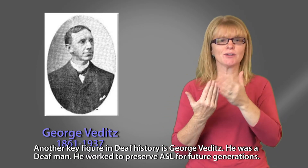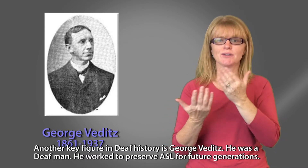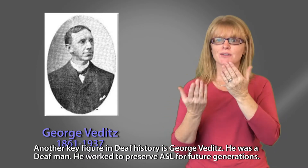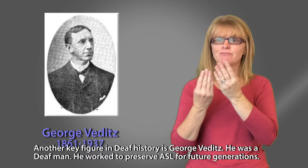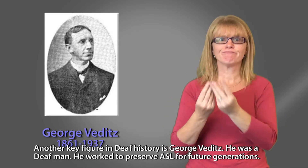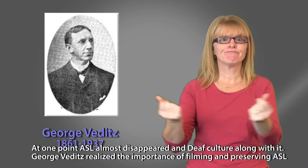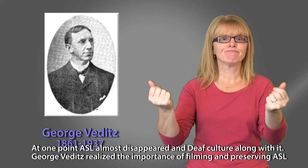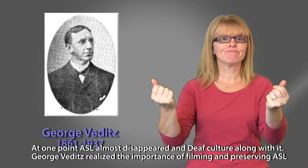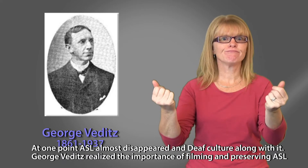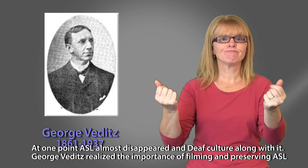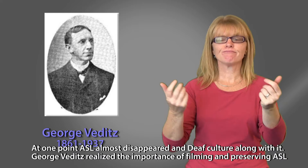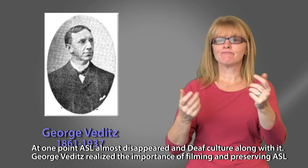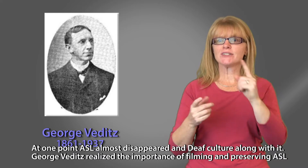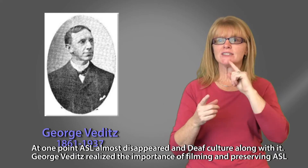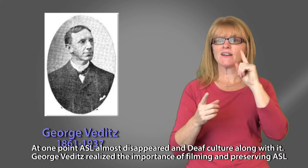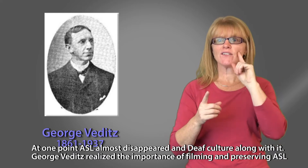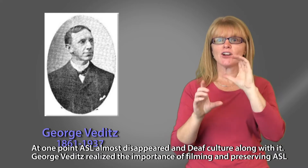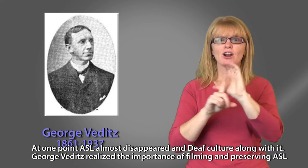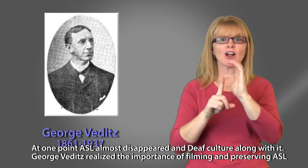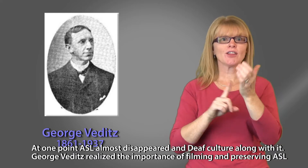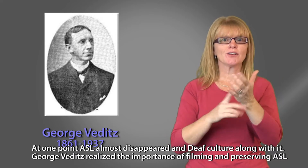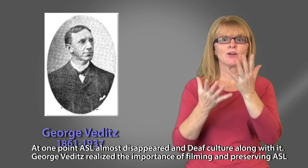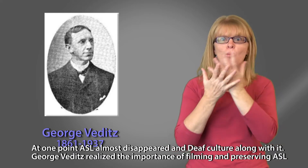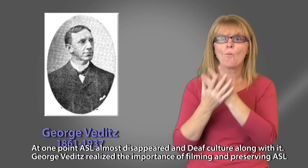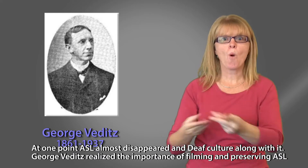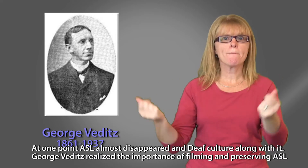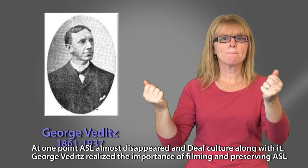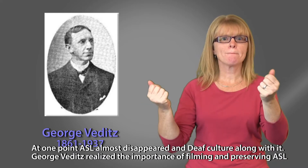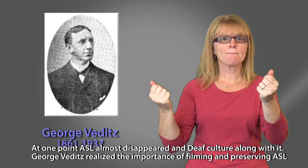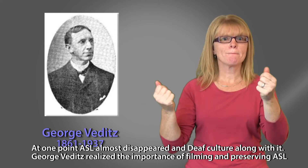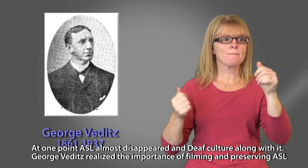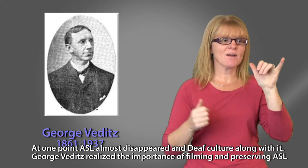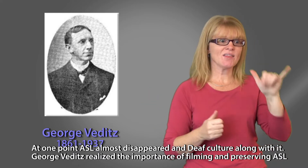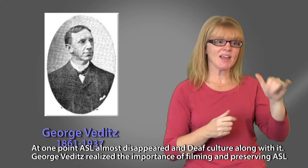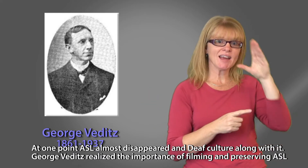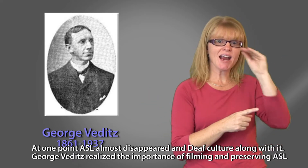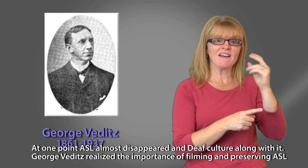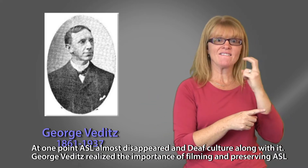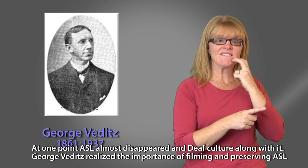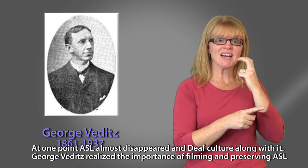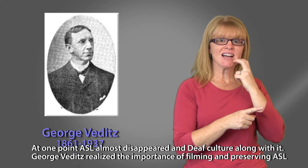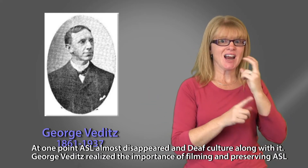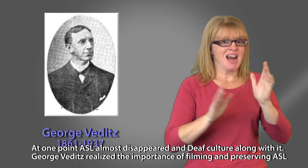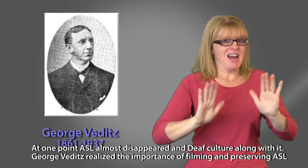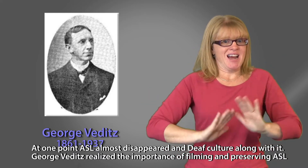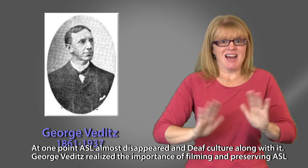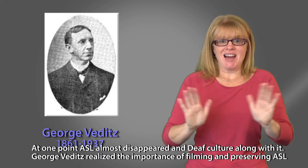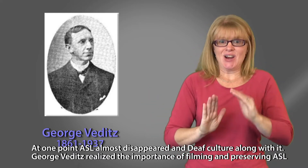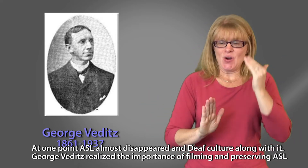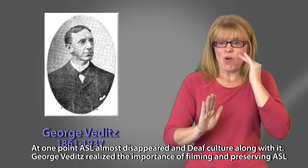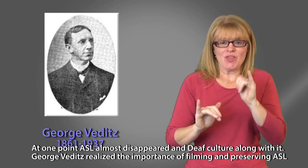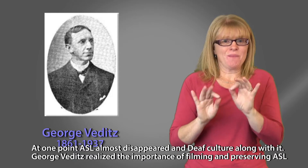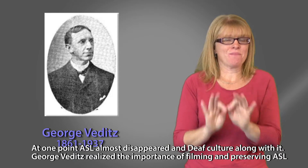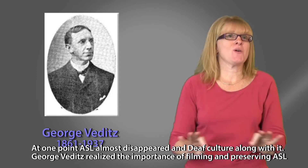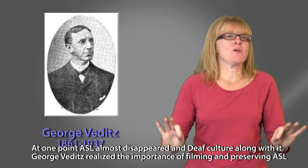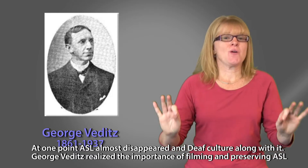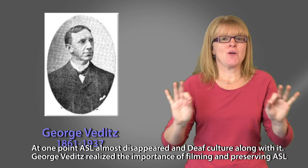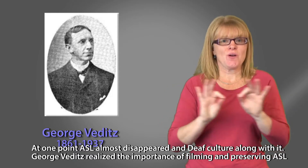At one point, ASL almost disappeared, and Deaf culture along with it. George